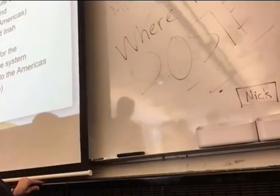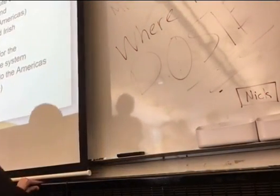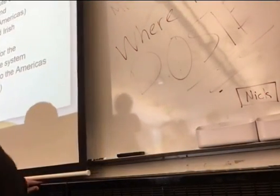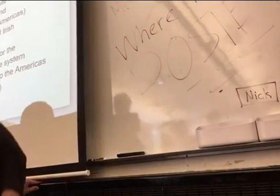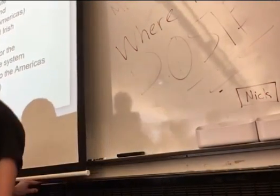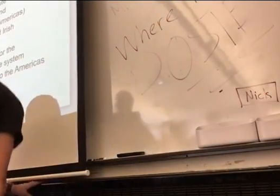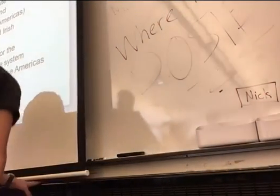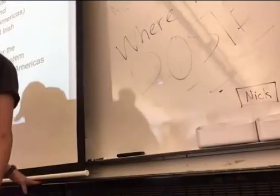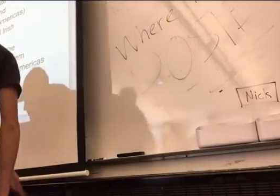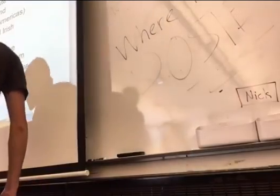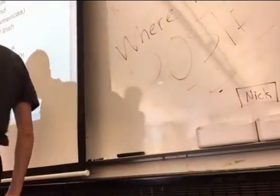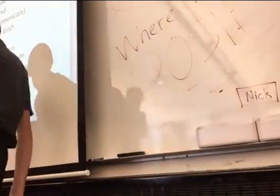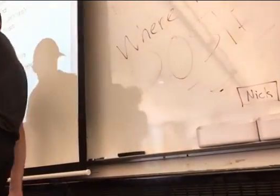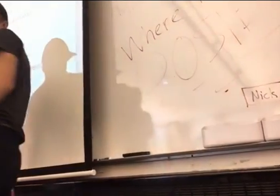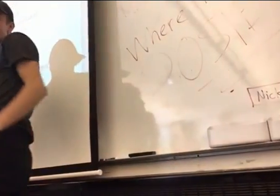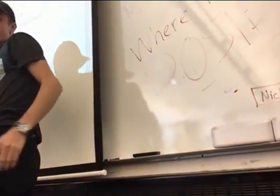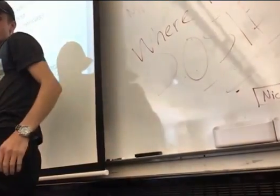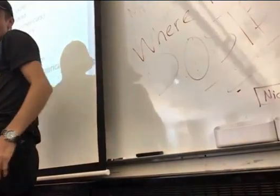Somebody moved it.